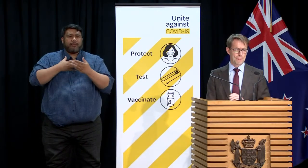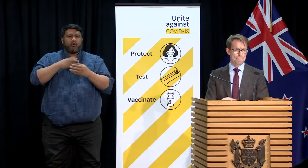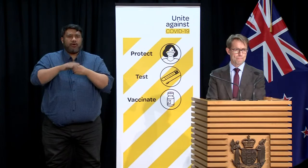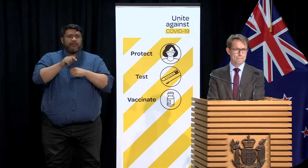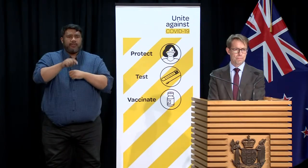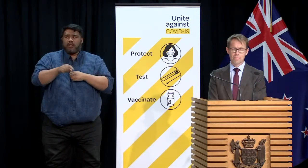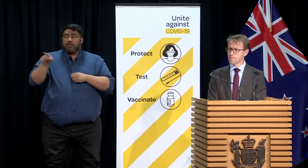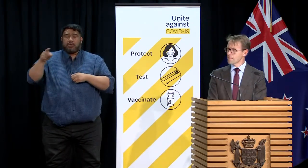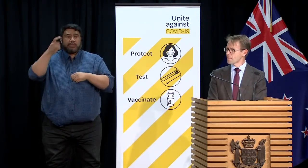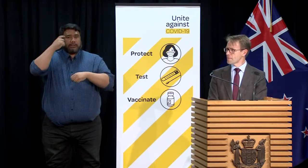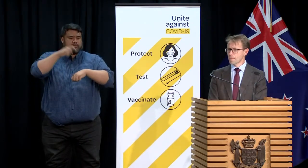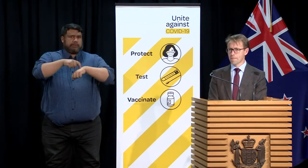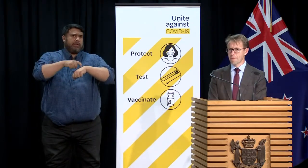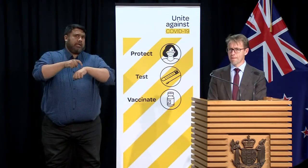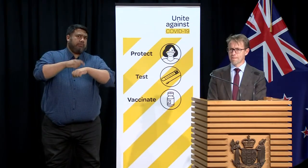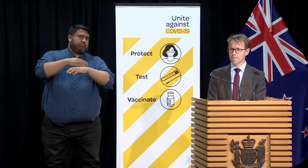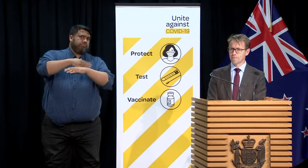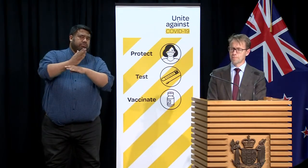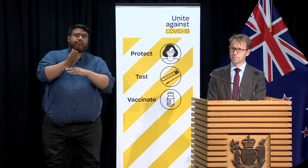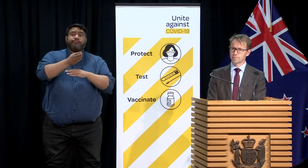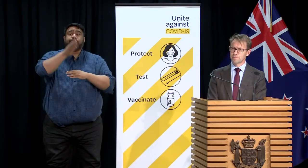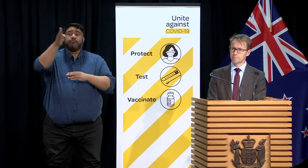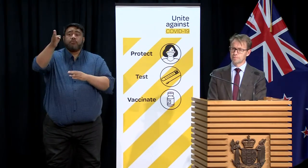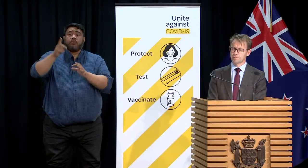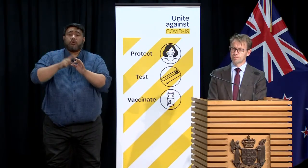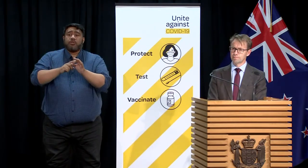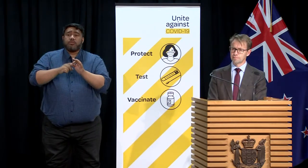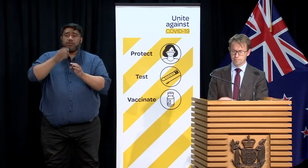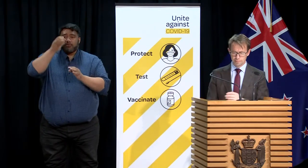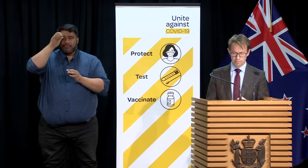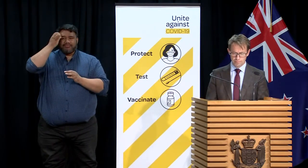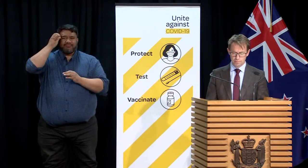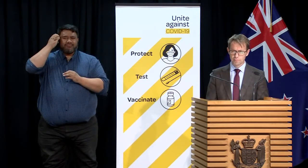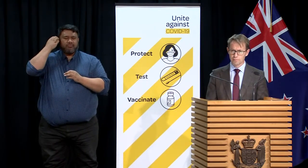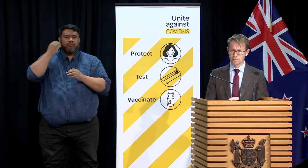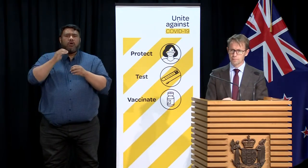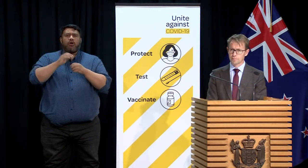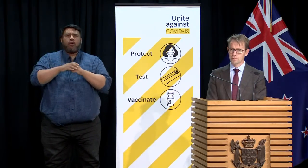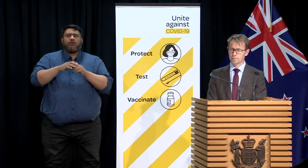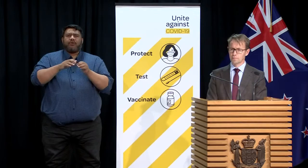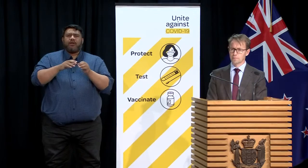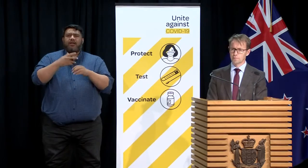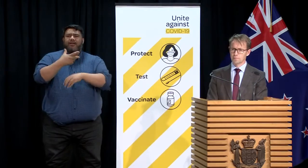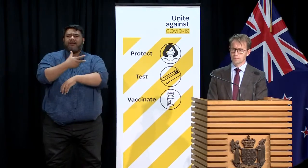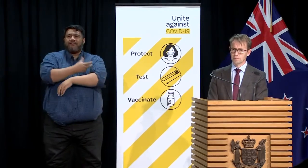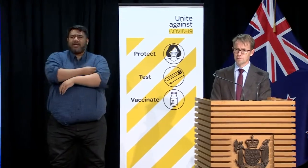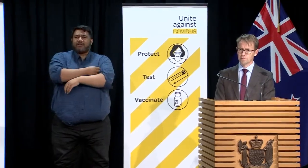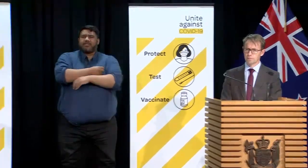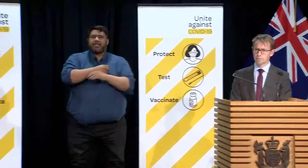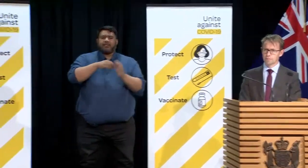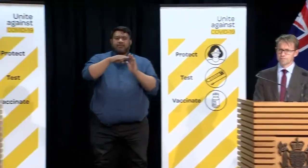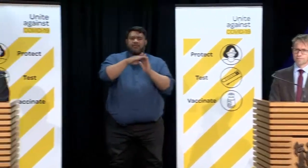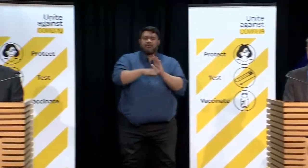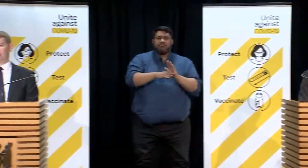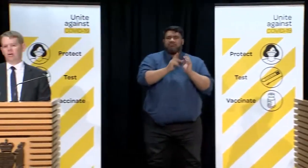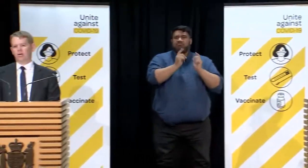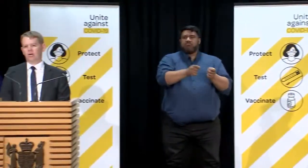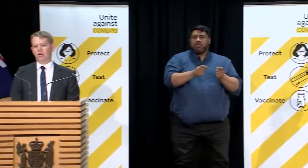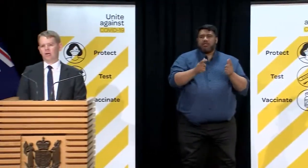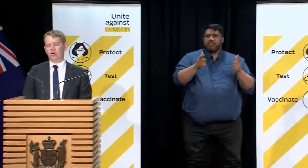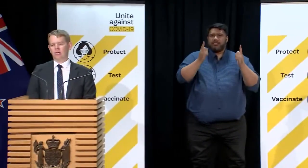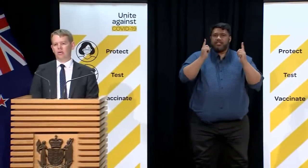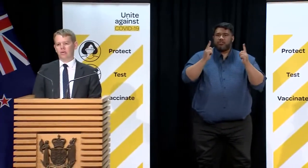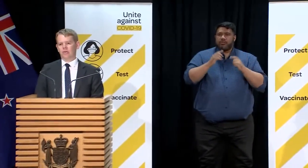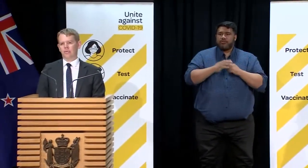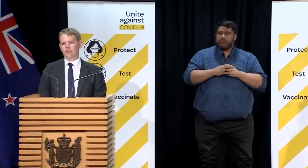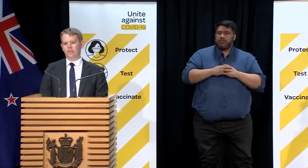of time, so you haven't had a question up the back? Following Joe's question earlier about vaccine mandates for teachers, there's a critical papa